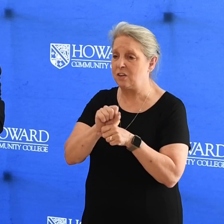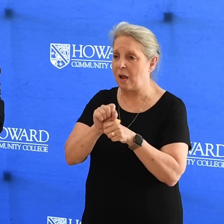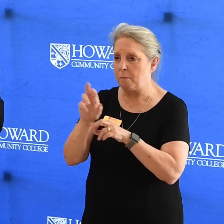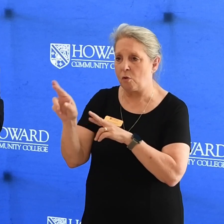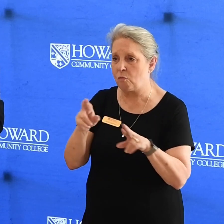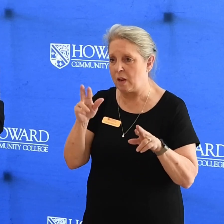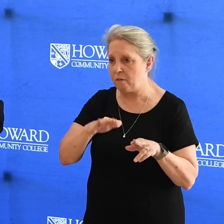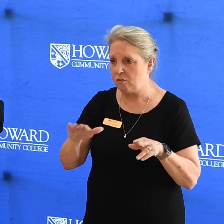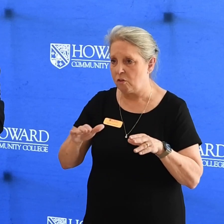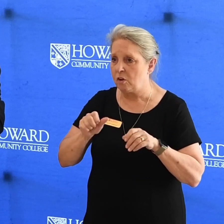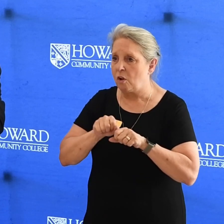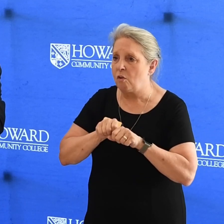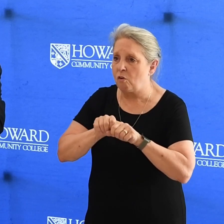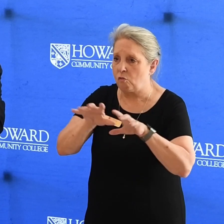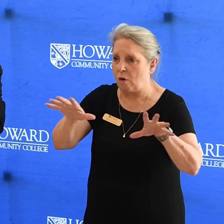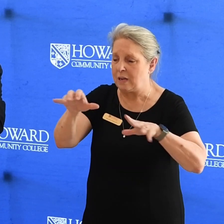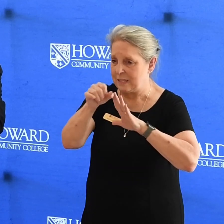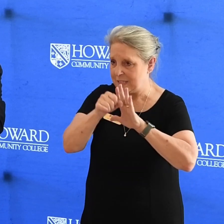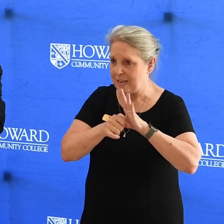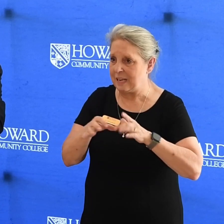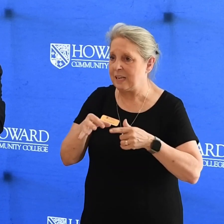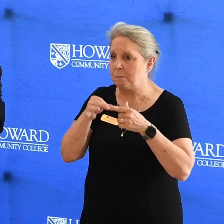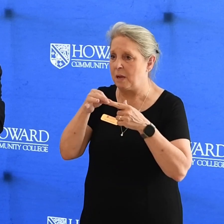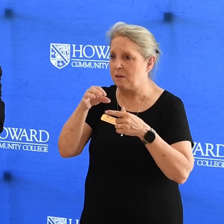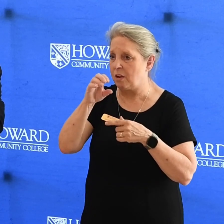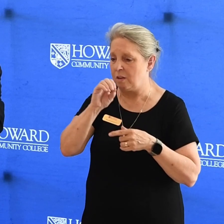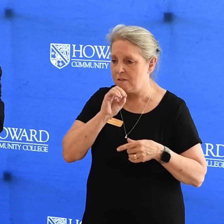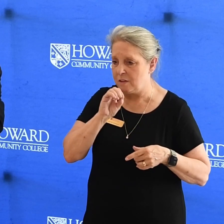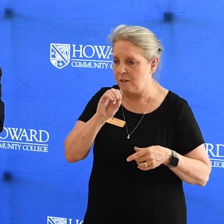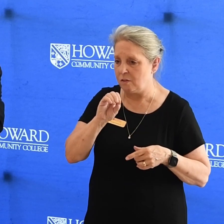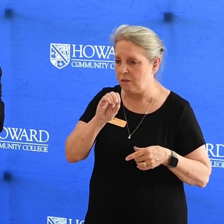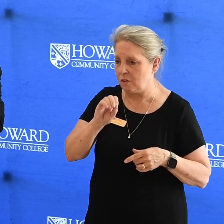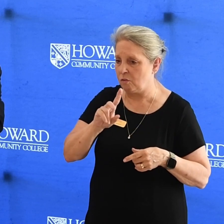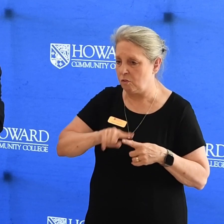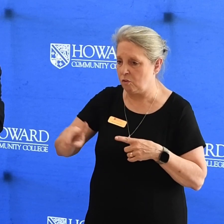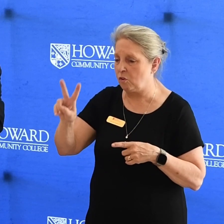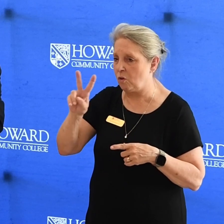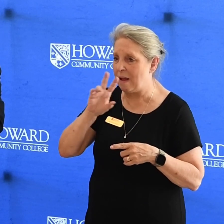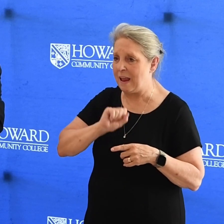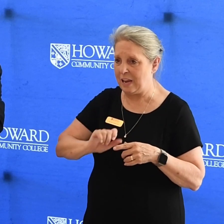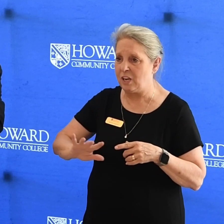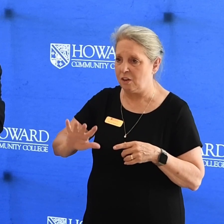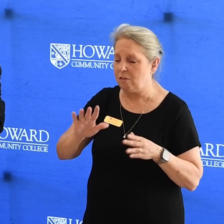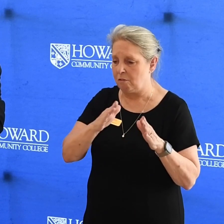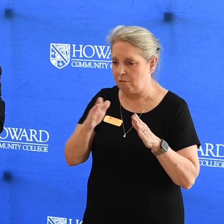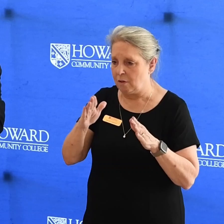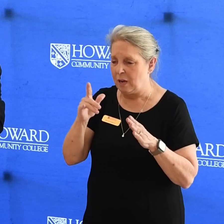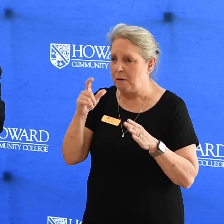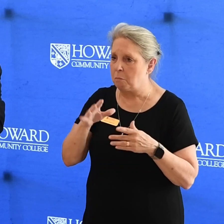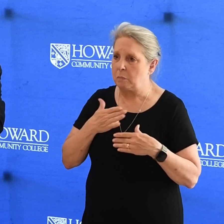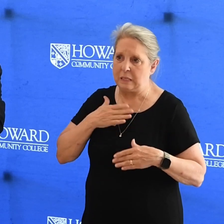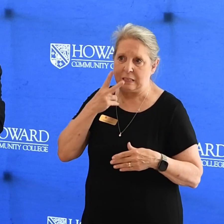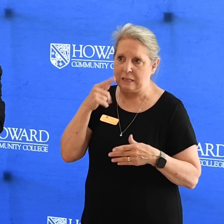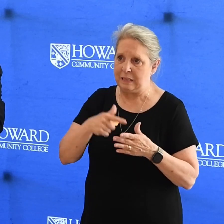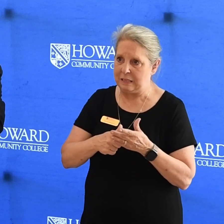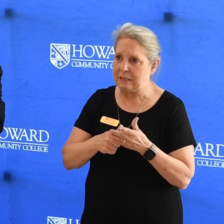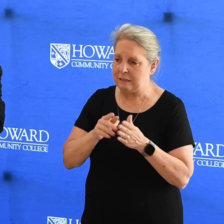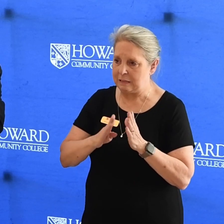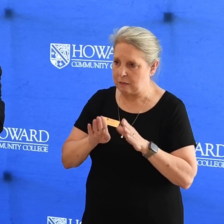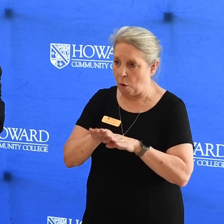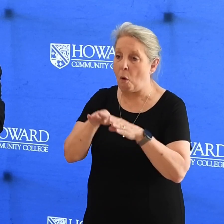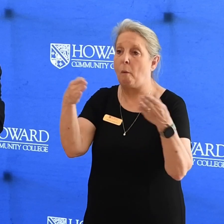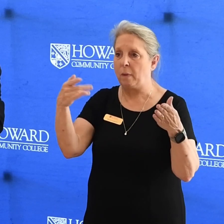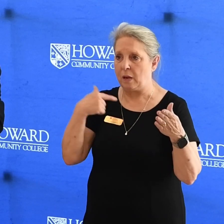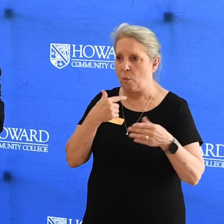for children across the state, especially in the 0 to 2 age range. We're really pleased to be able to see this come to fruition. This is what